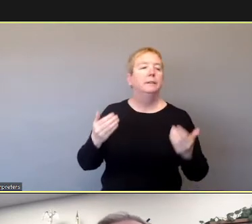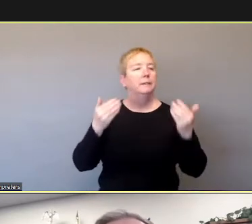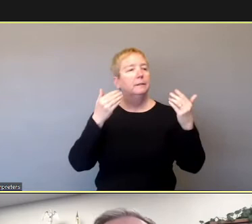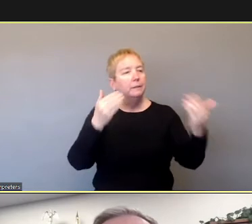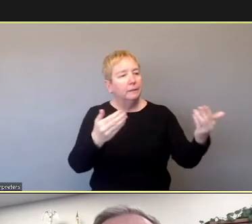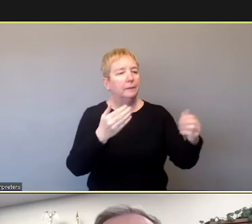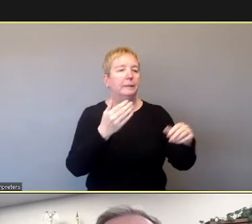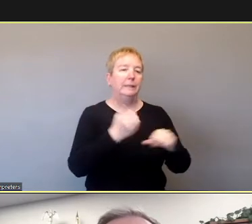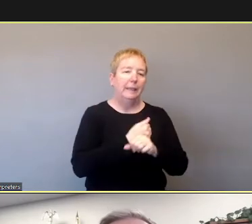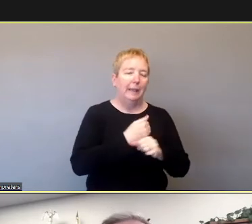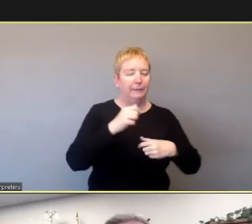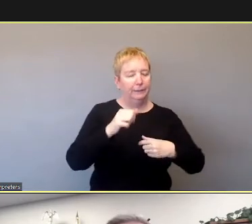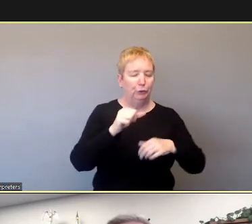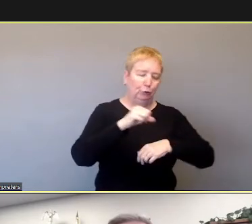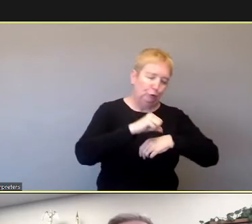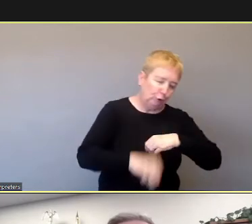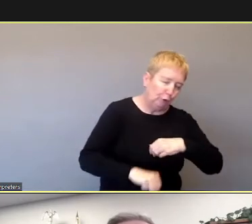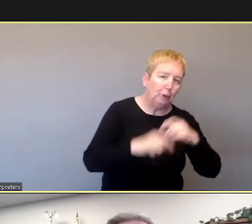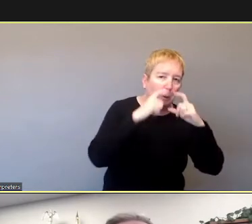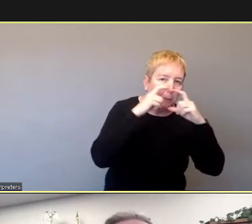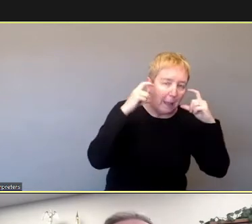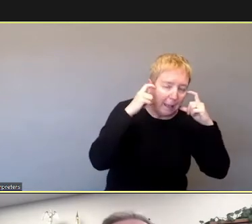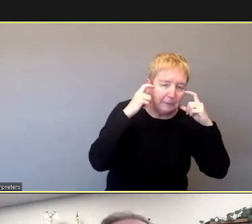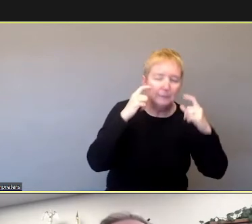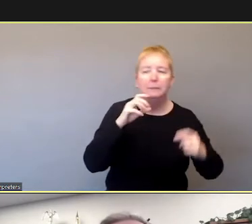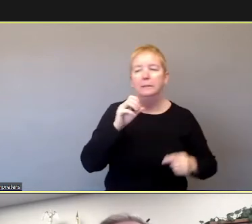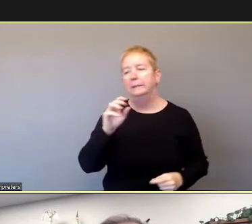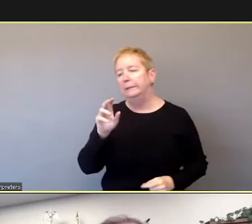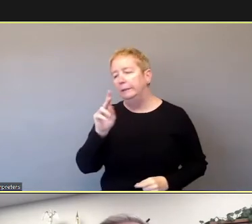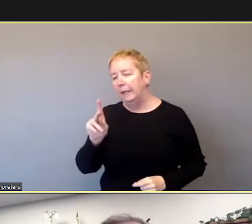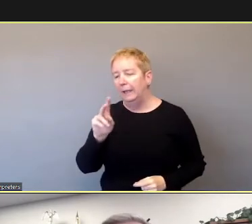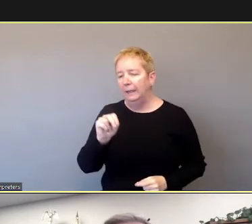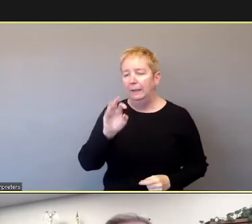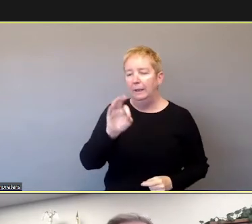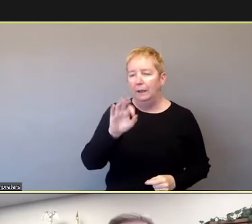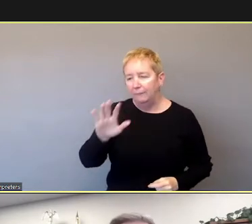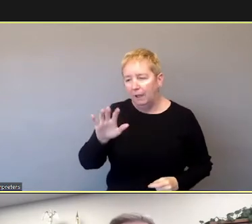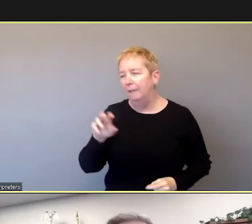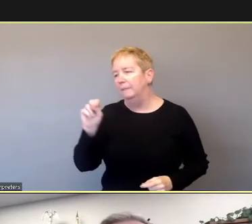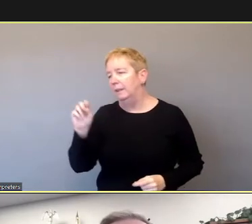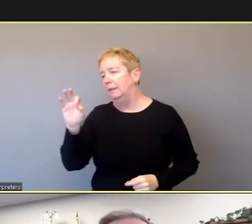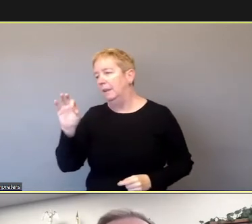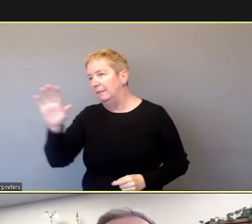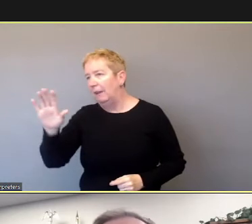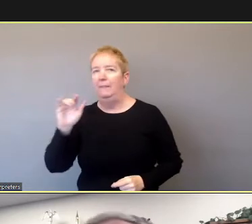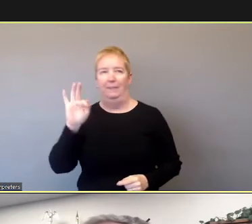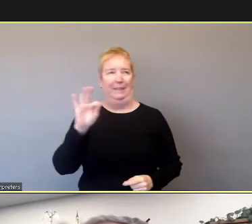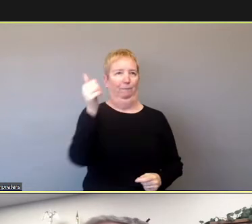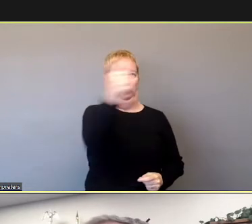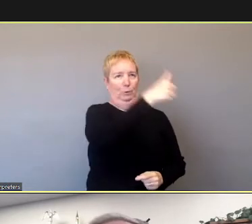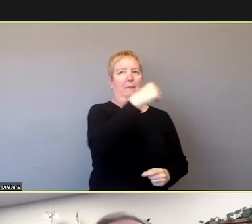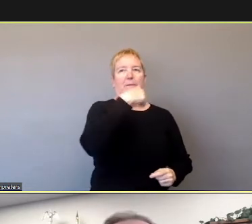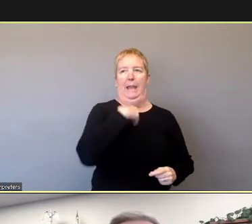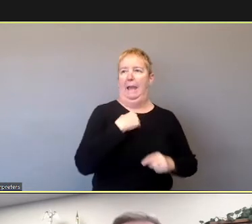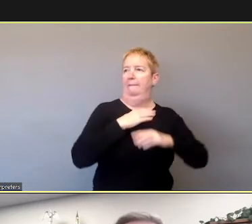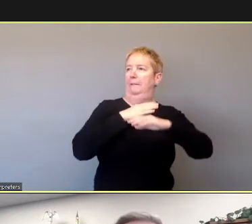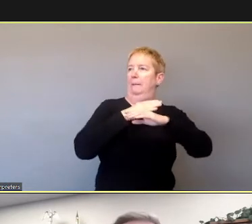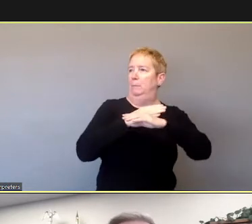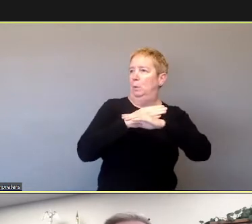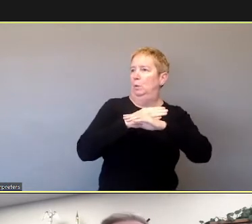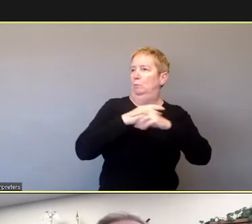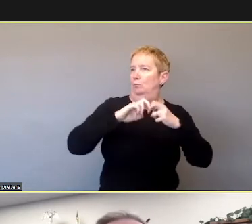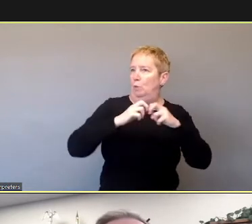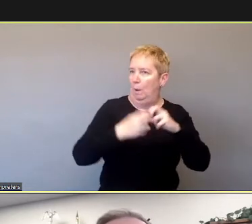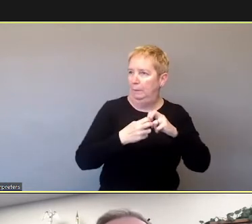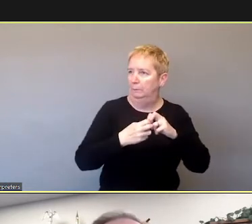still, a KN95, or better still, an N95, particularly if you're immunosuppressed. Not everybody can wear an